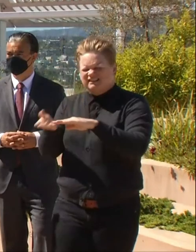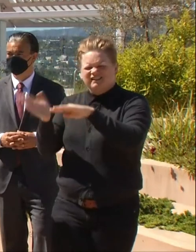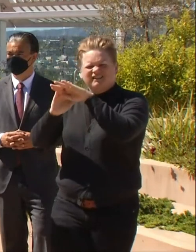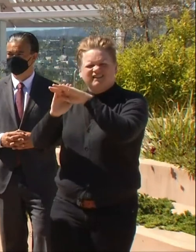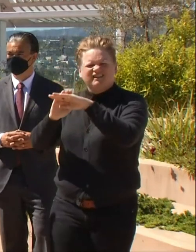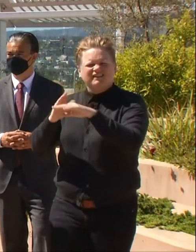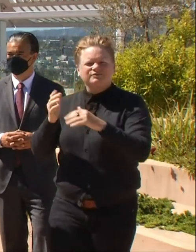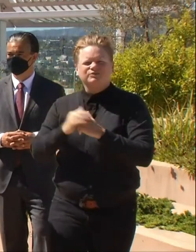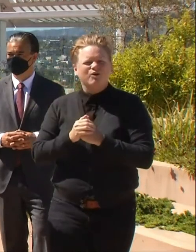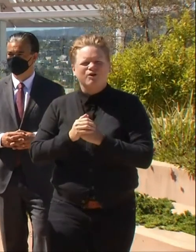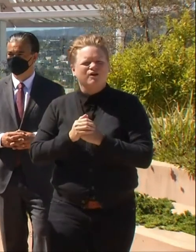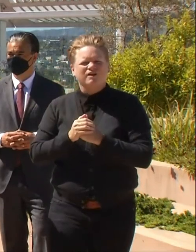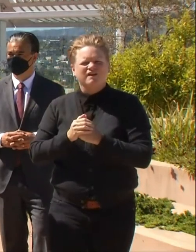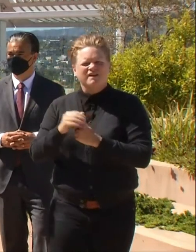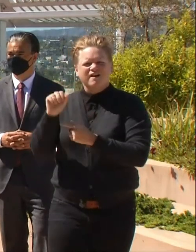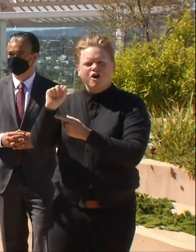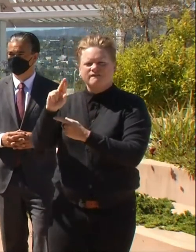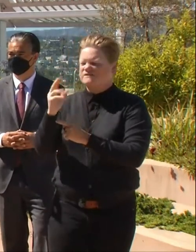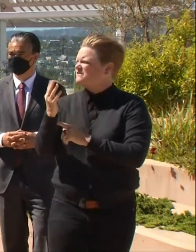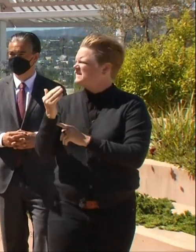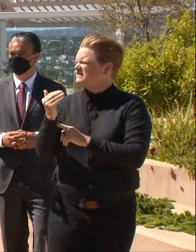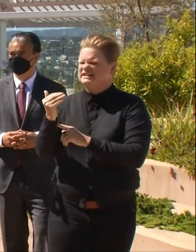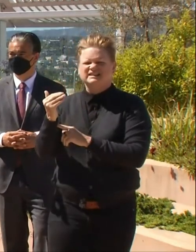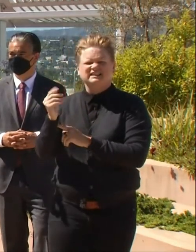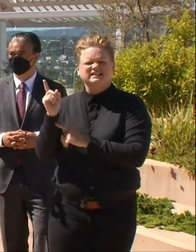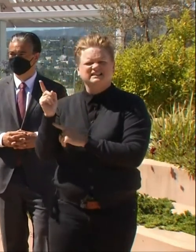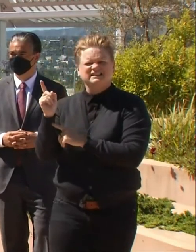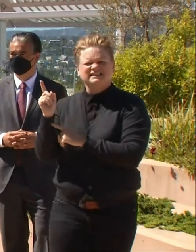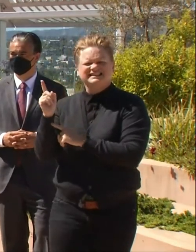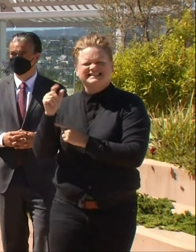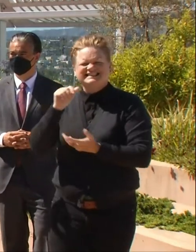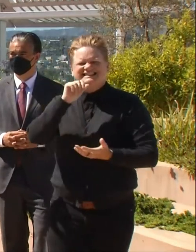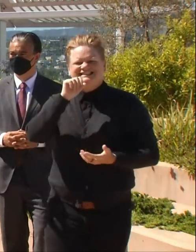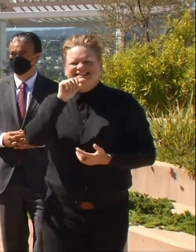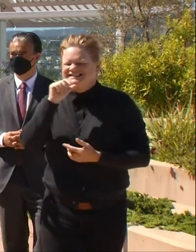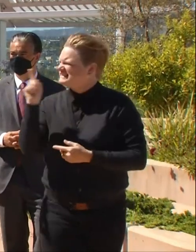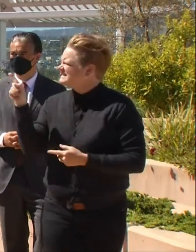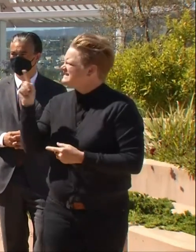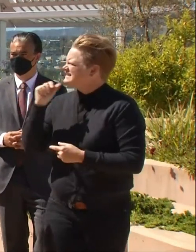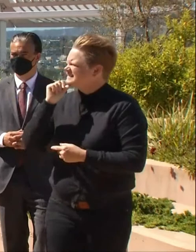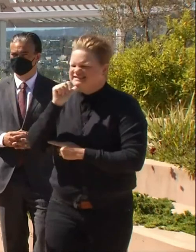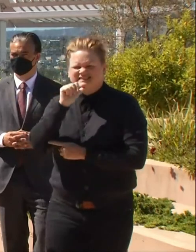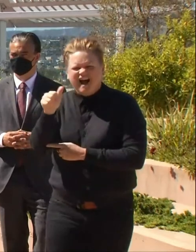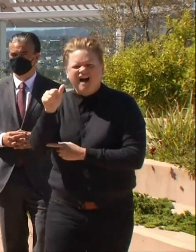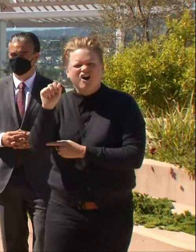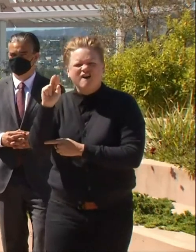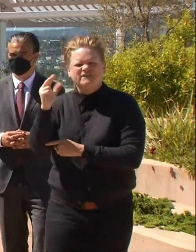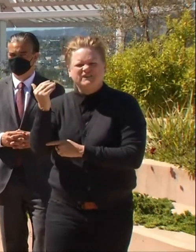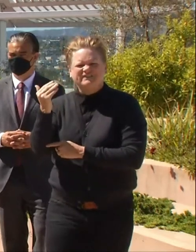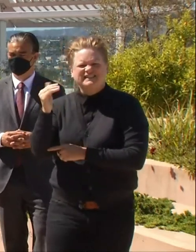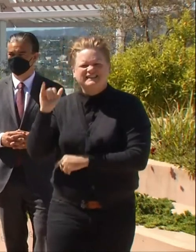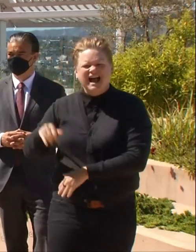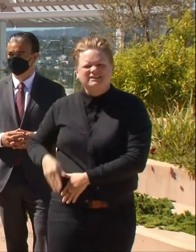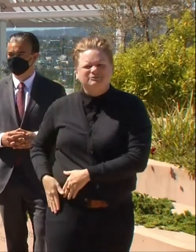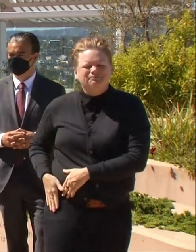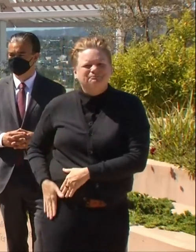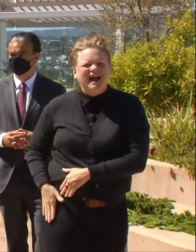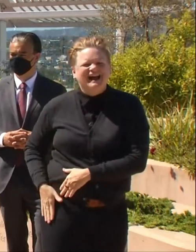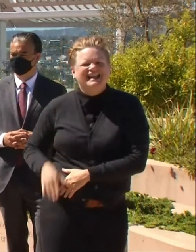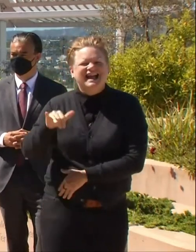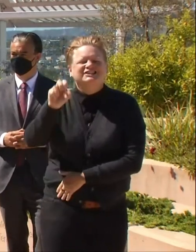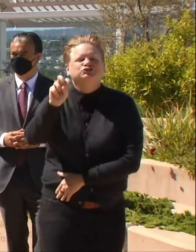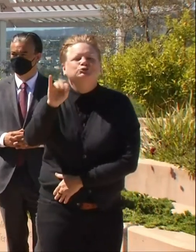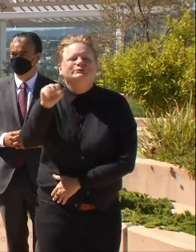This is not an AR-15. This is a pocket knife. They are different. This is not a weapon of mass destruction.